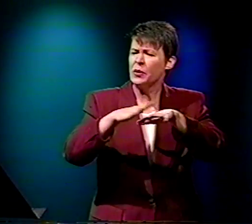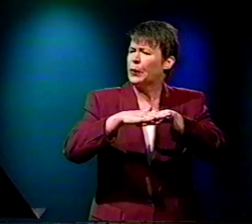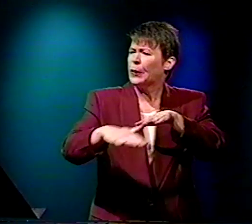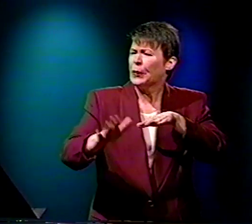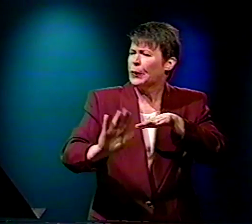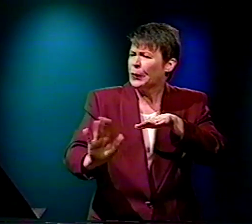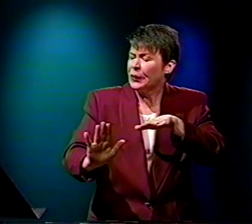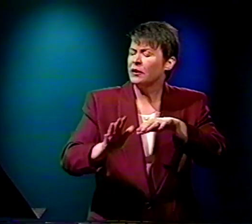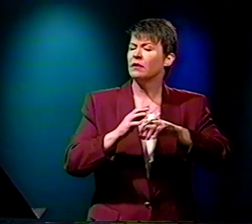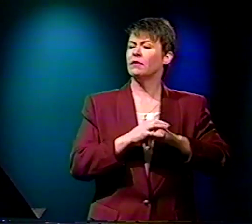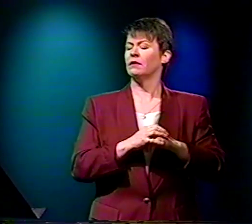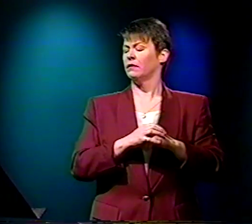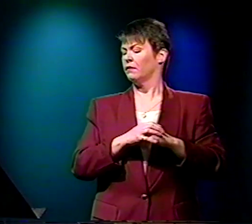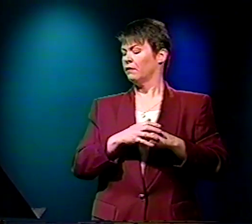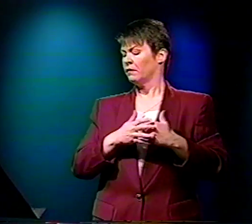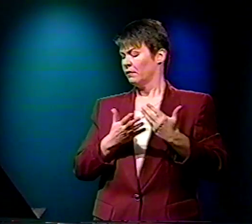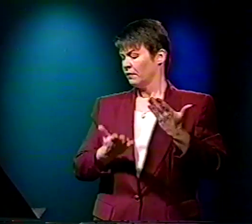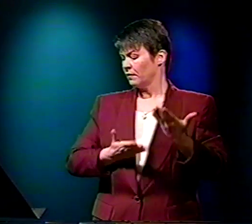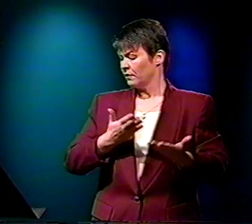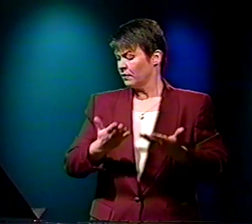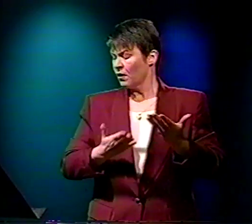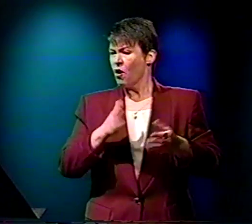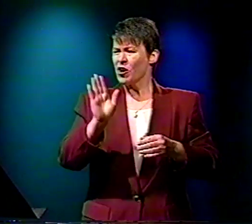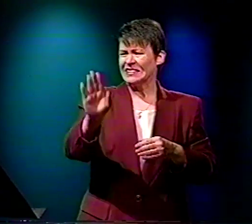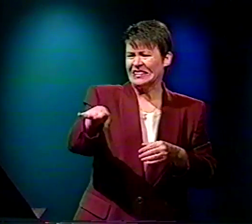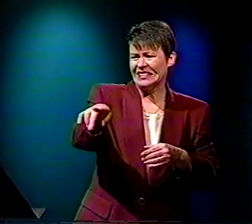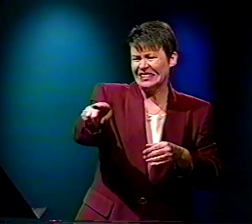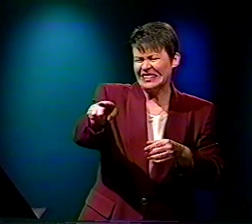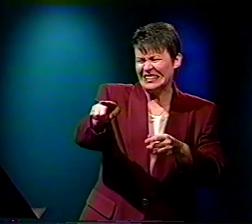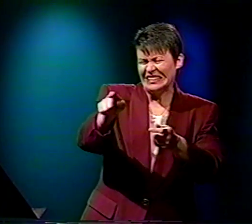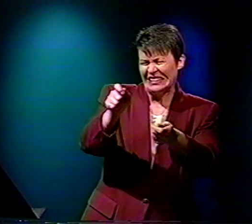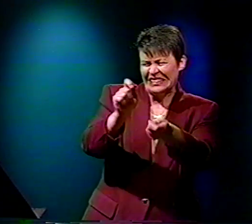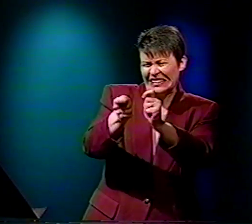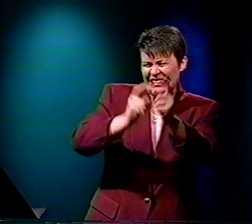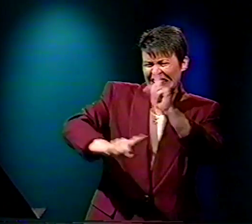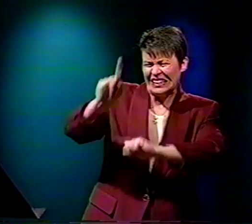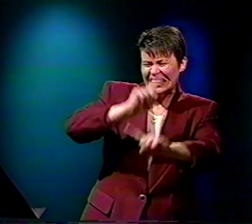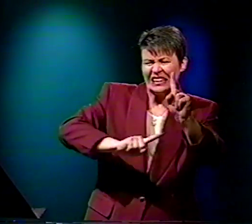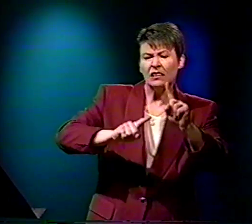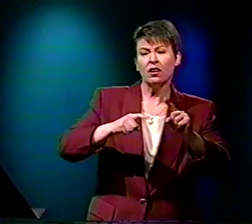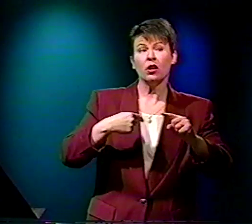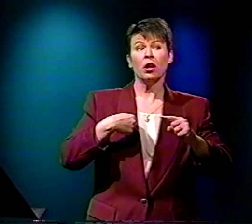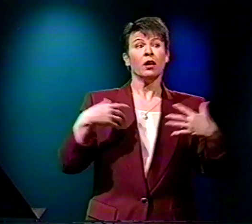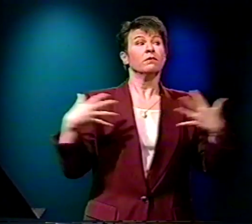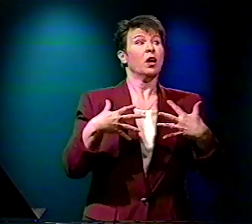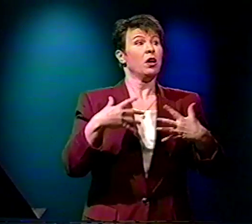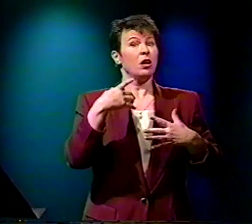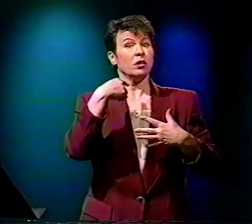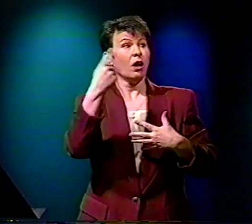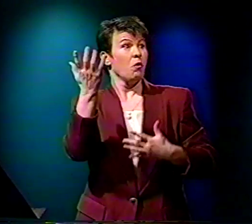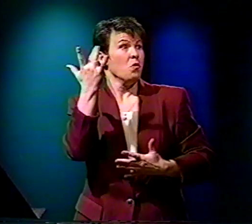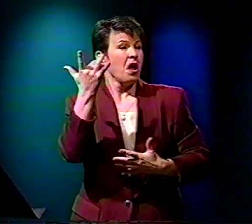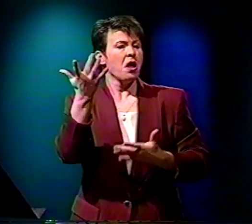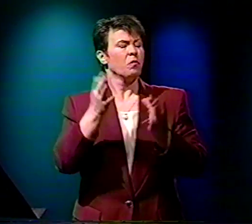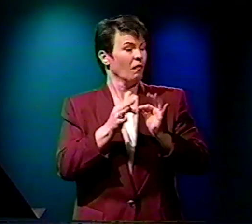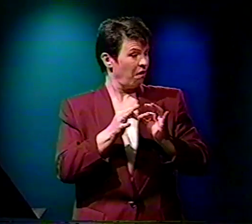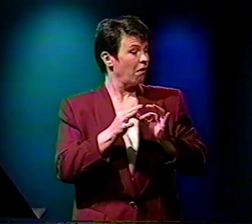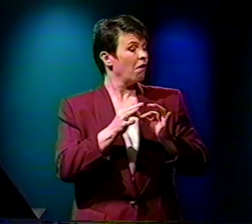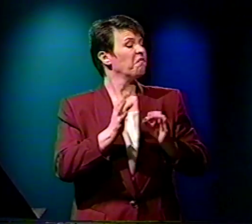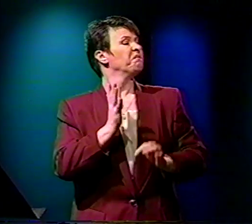the fingernail polish is too bright. Maybe no fingernail polish would be better. Or even if I make suggestions about their signs, you know,